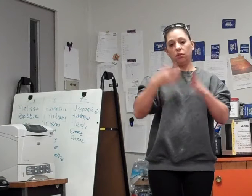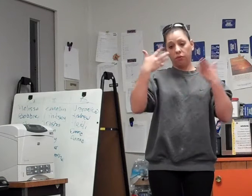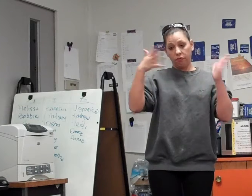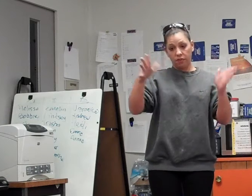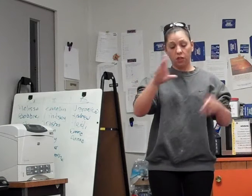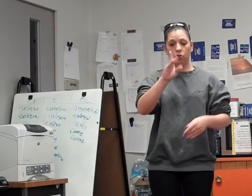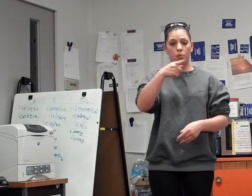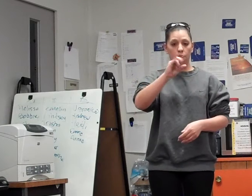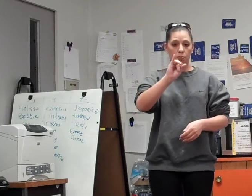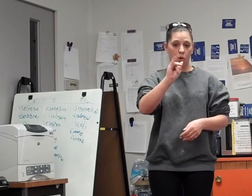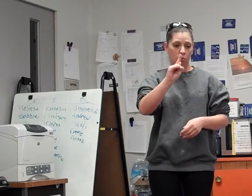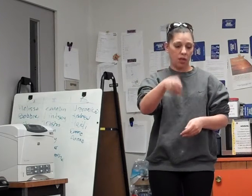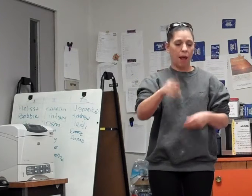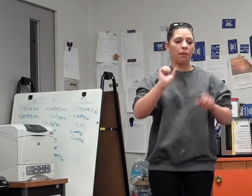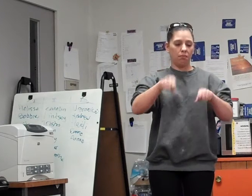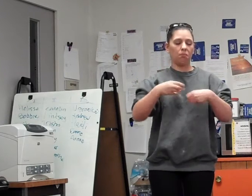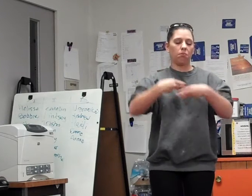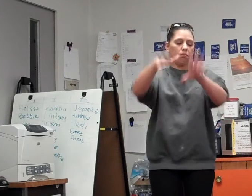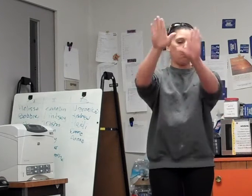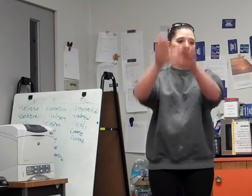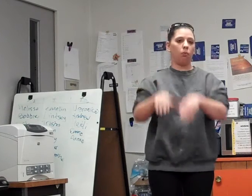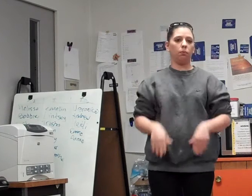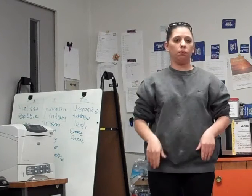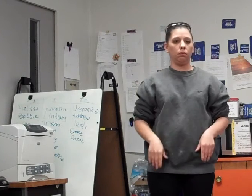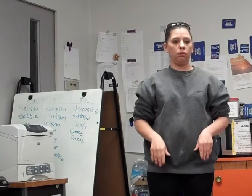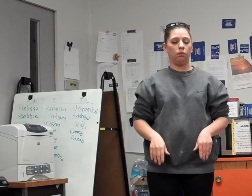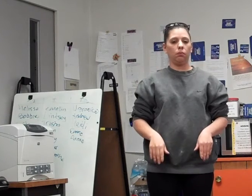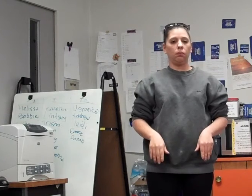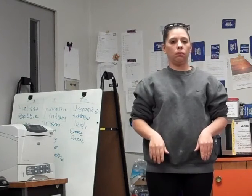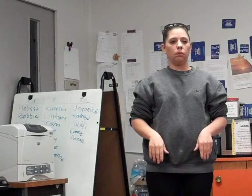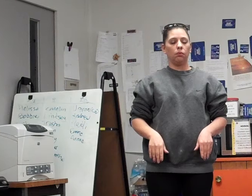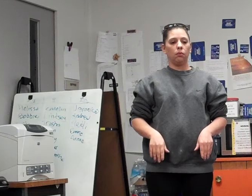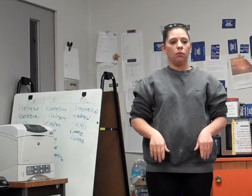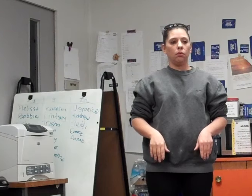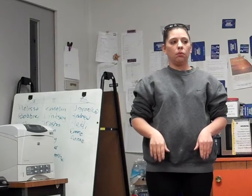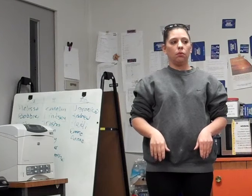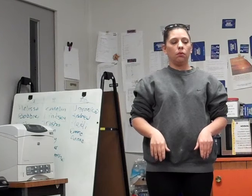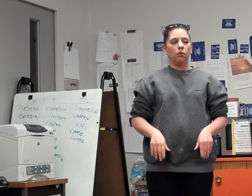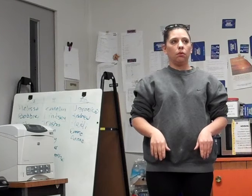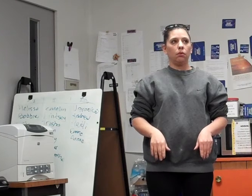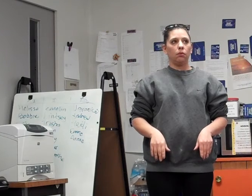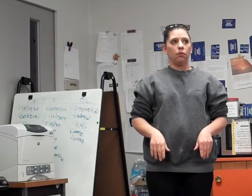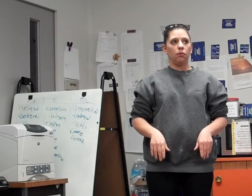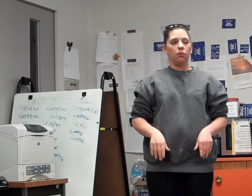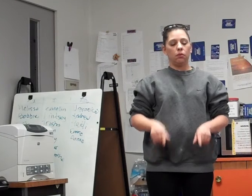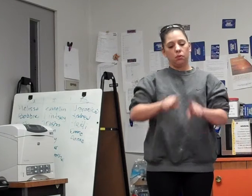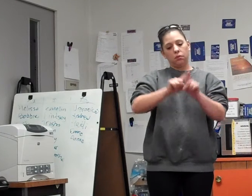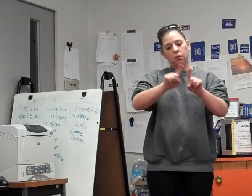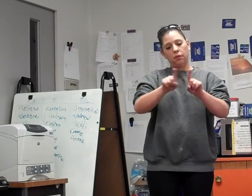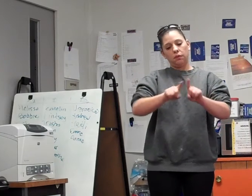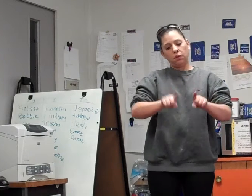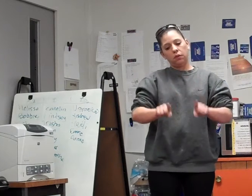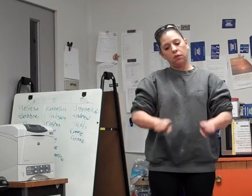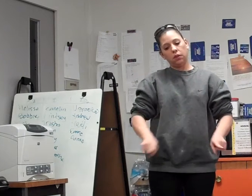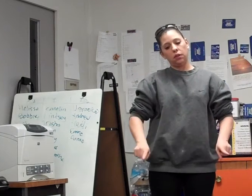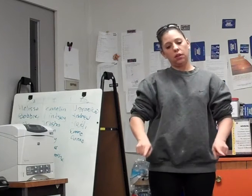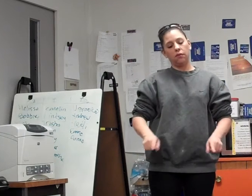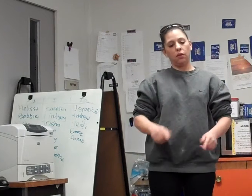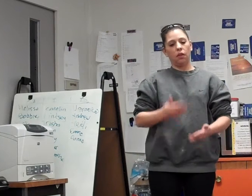The preparation for the colonoscopy is, there's several different solutions that one might have to have. The